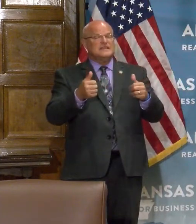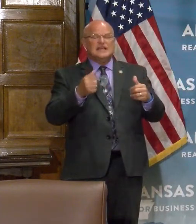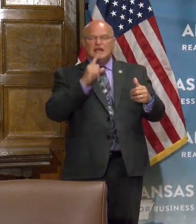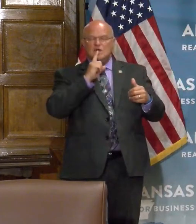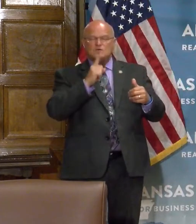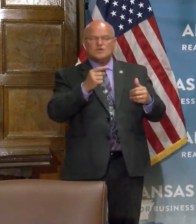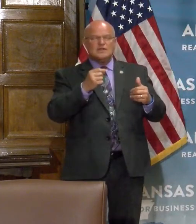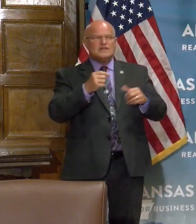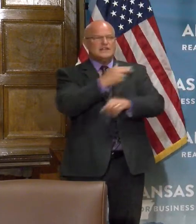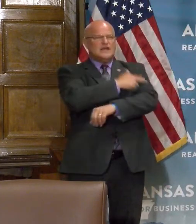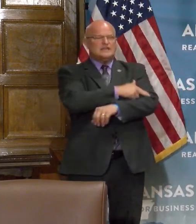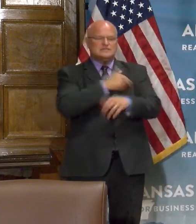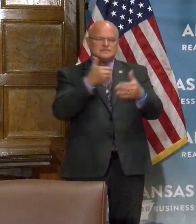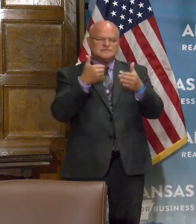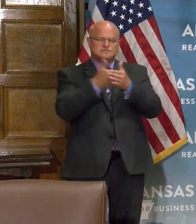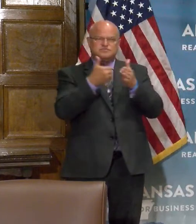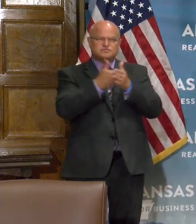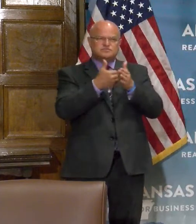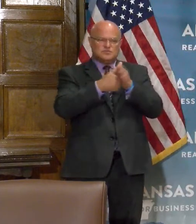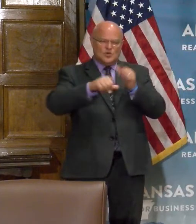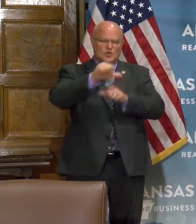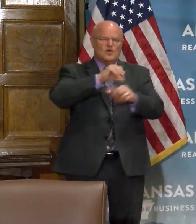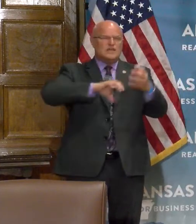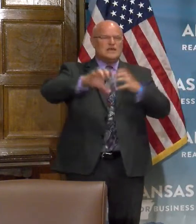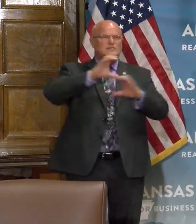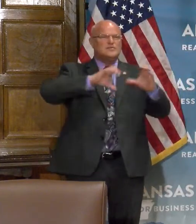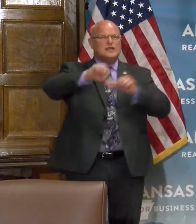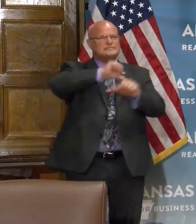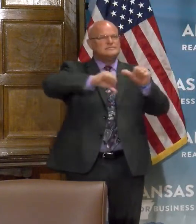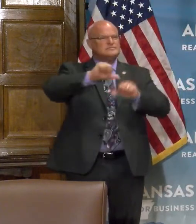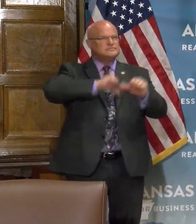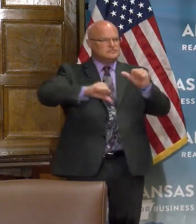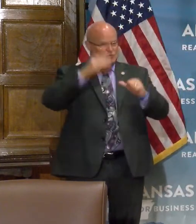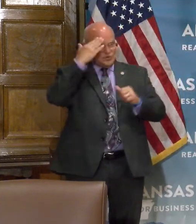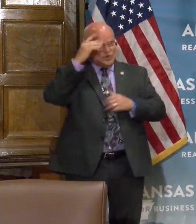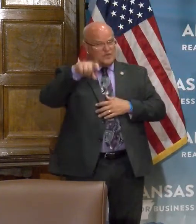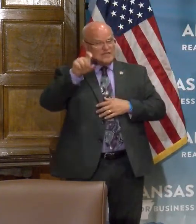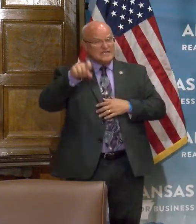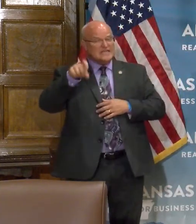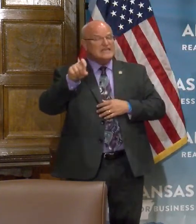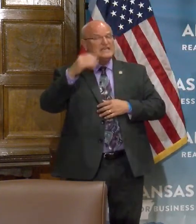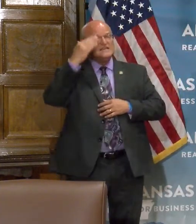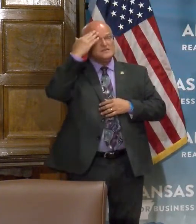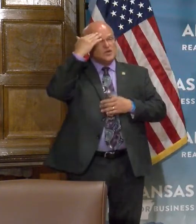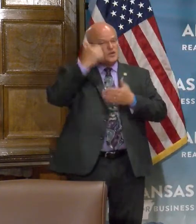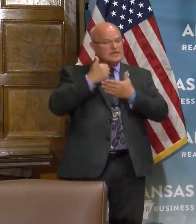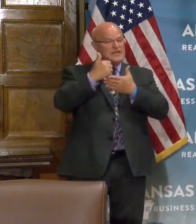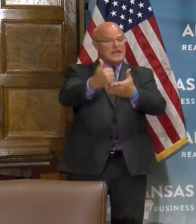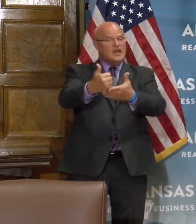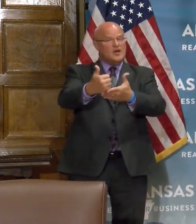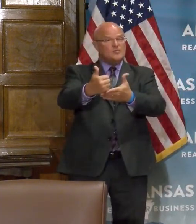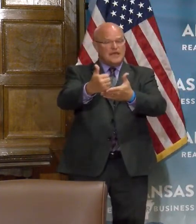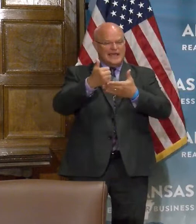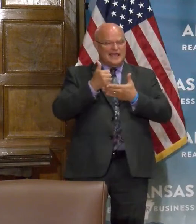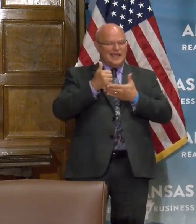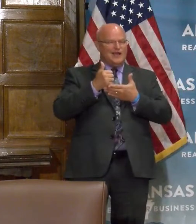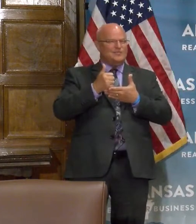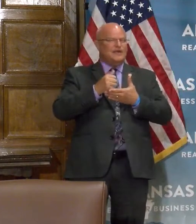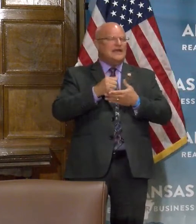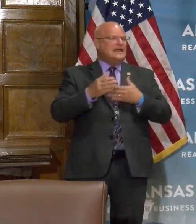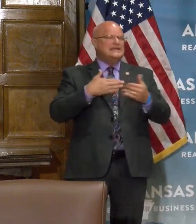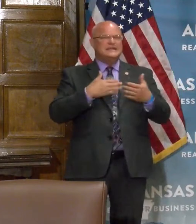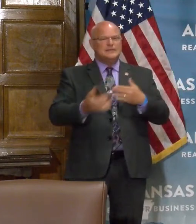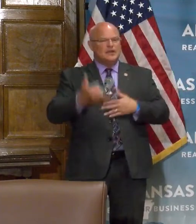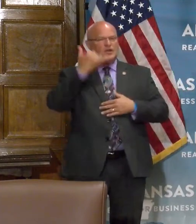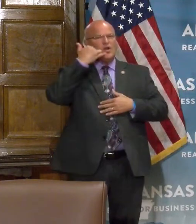close-knit healthcare community. We communicate with each other on a regular basis. We know where the needs are. We know where we can help, and we don't have a problem picking up the phone and